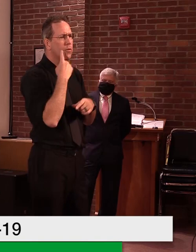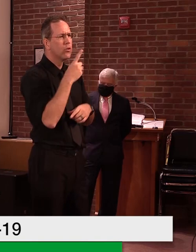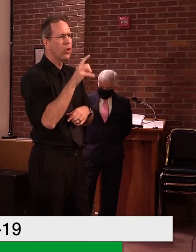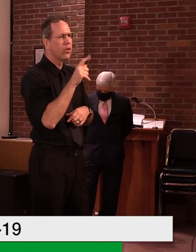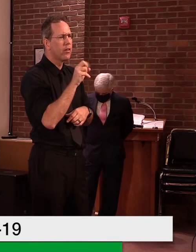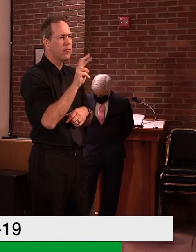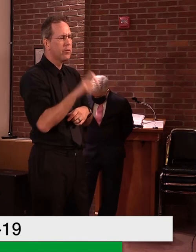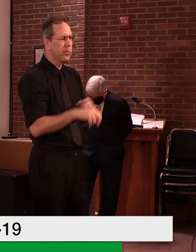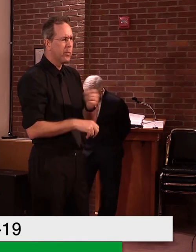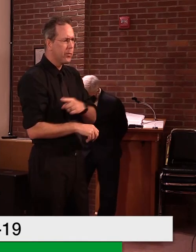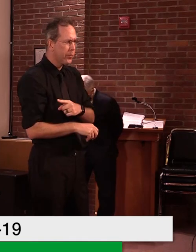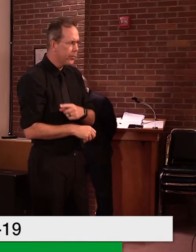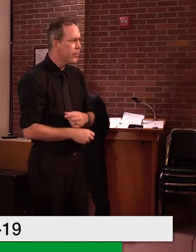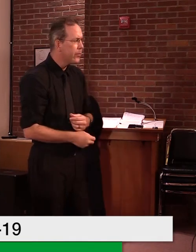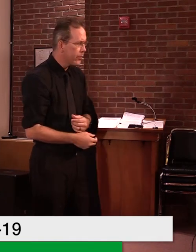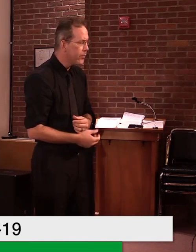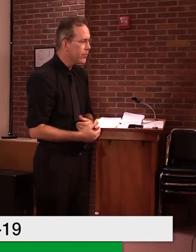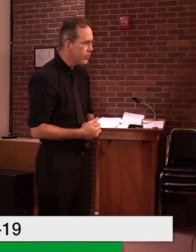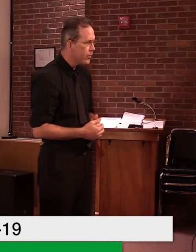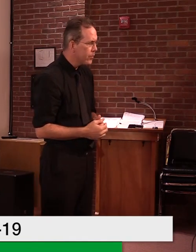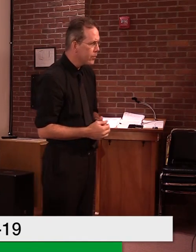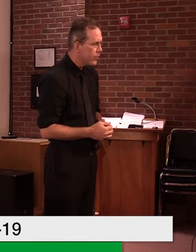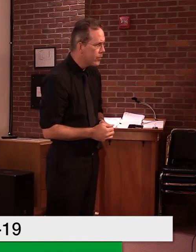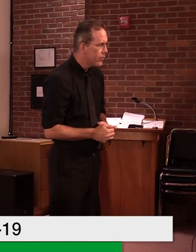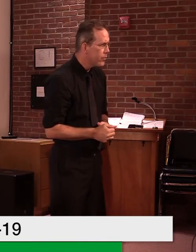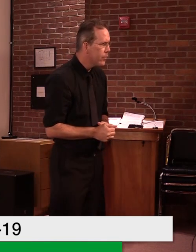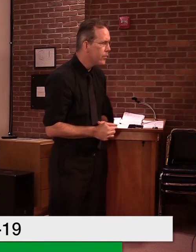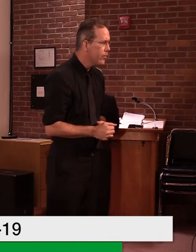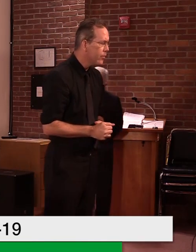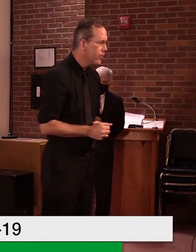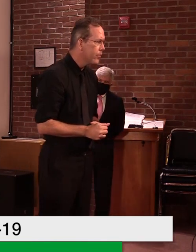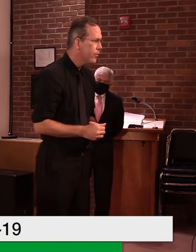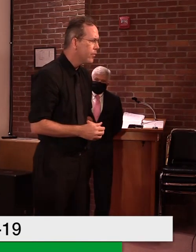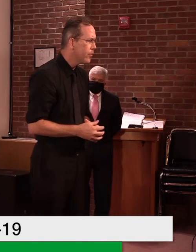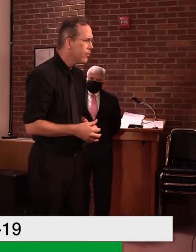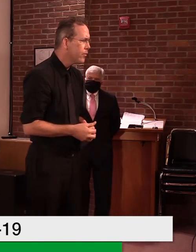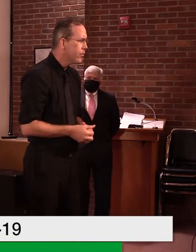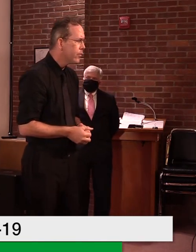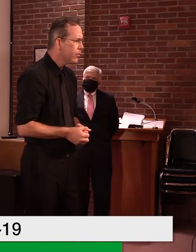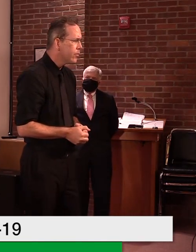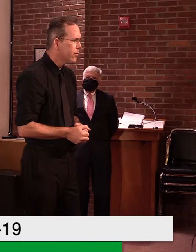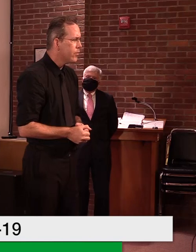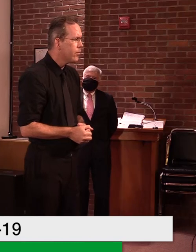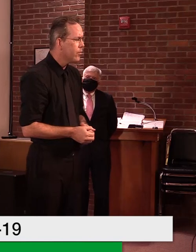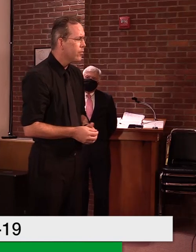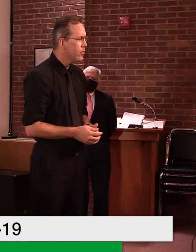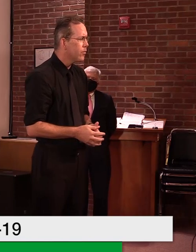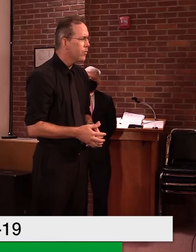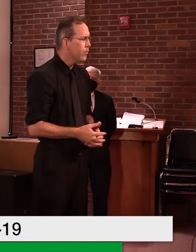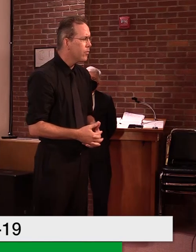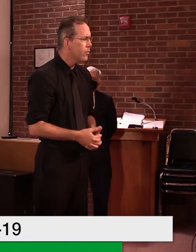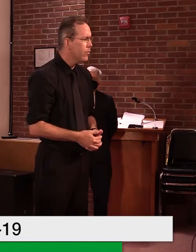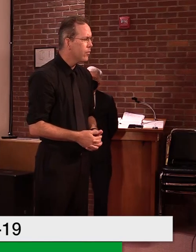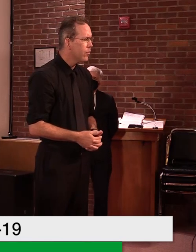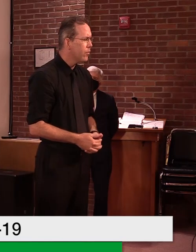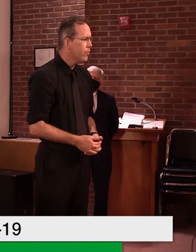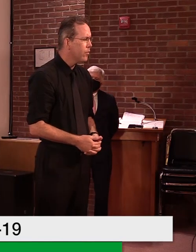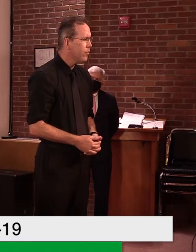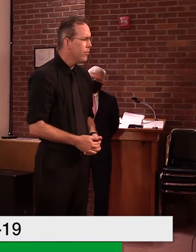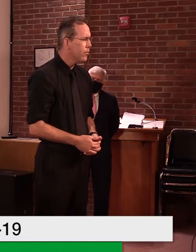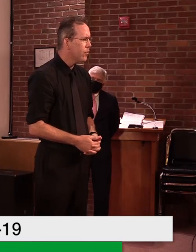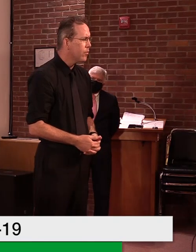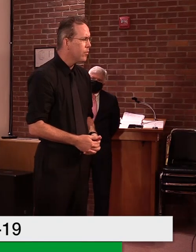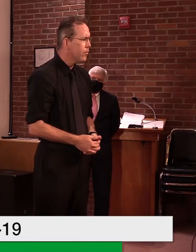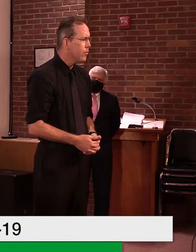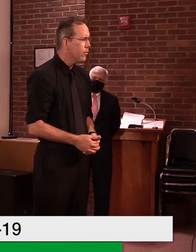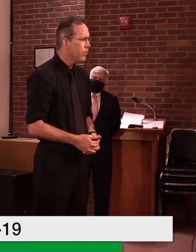question less urgent than it was prior to today. The Wakefield Select Board on June 10th declined to issue a mask